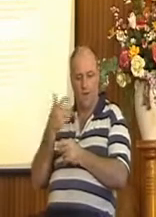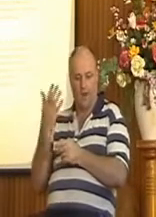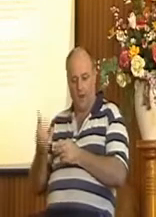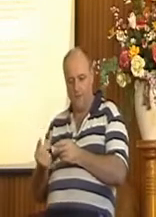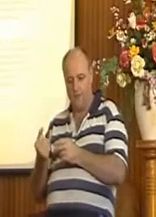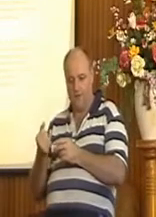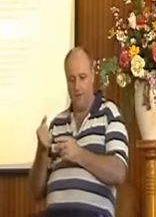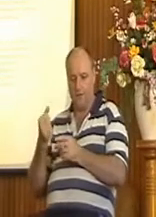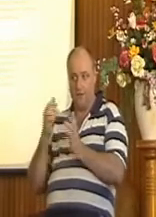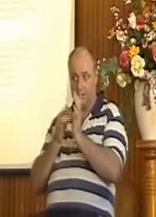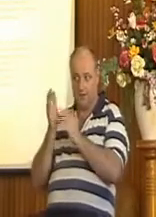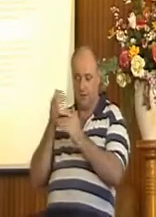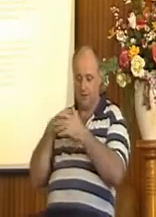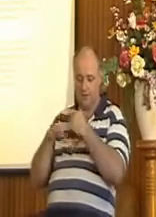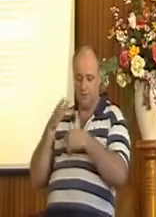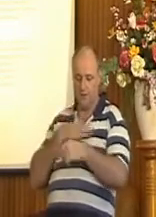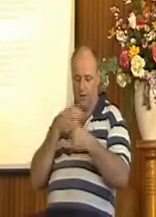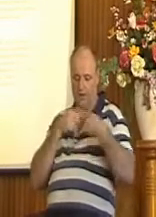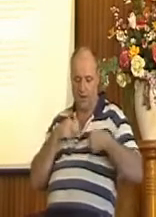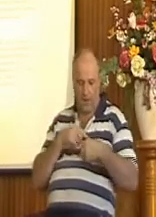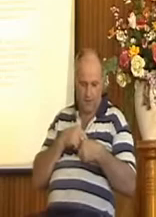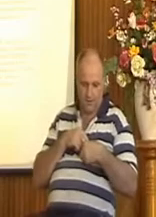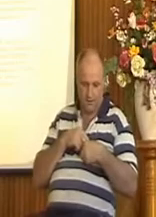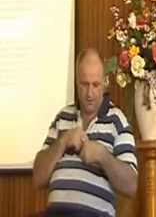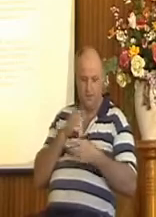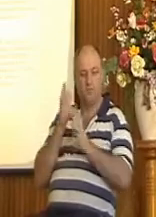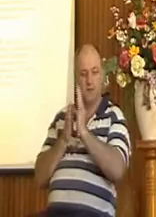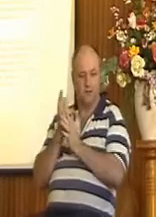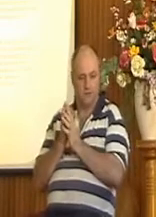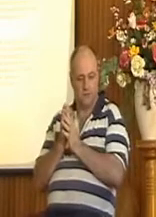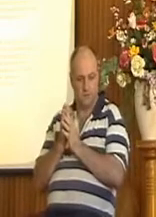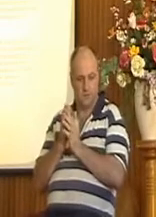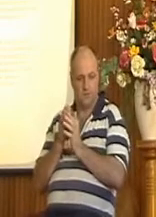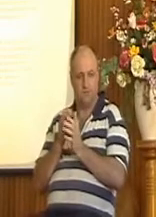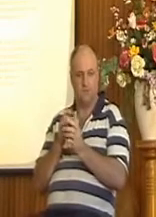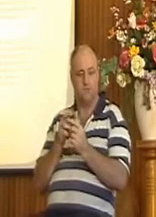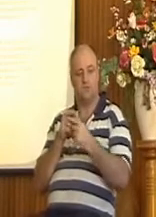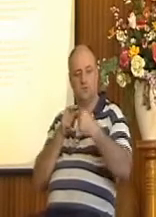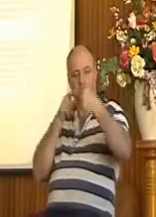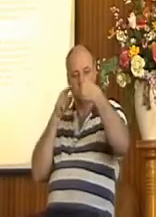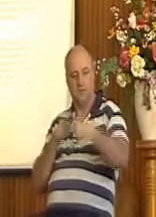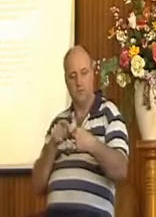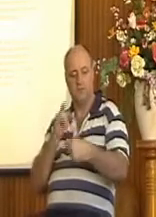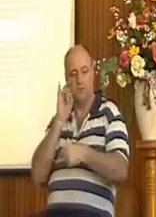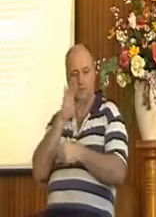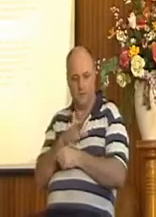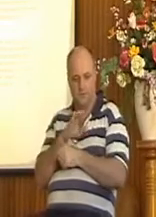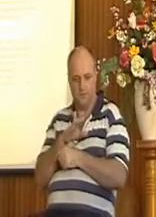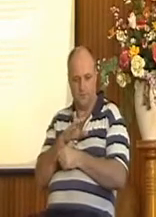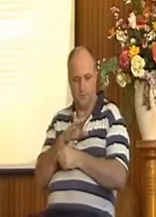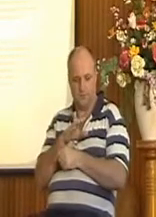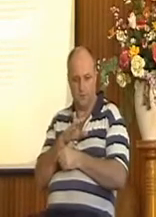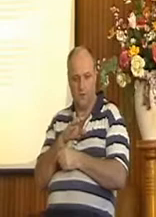that's a lovely statement. I challenge my own heart with it. Can I say today as I speak